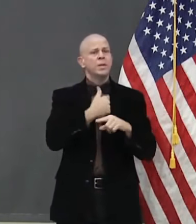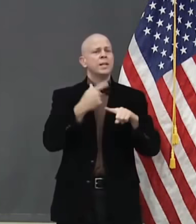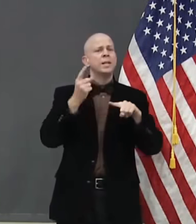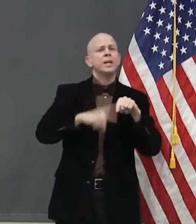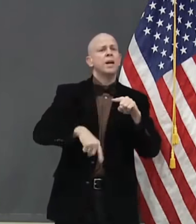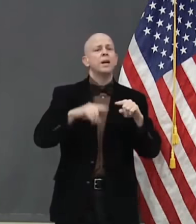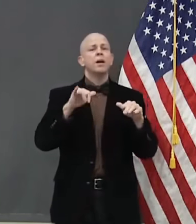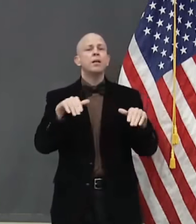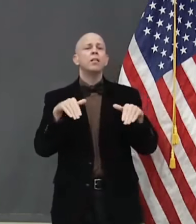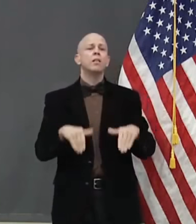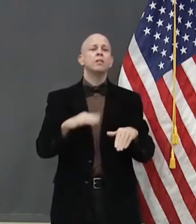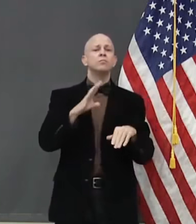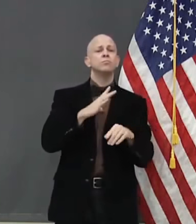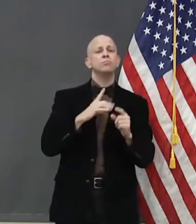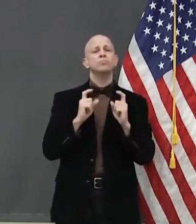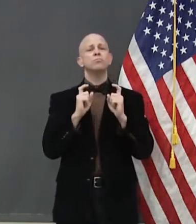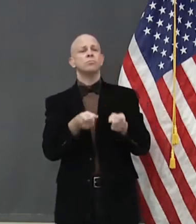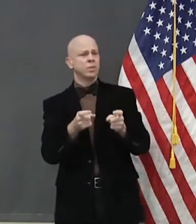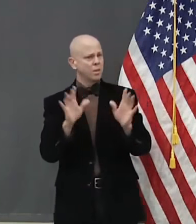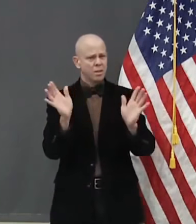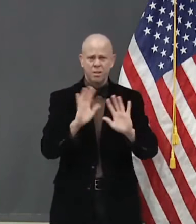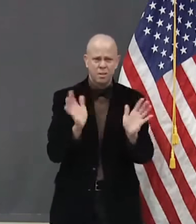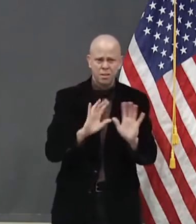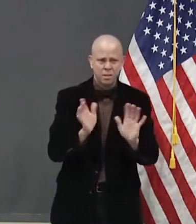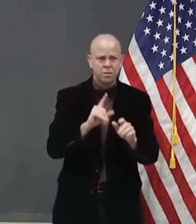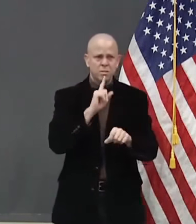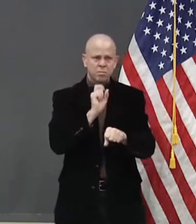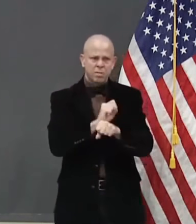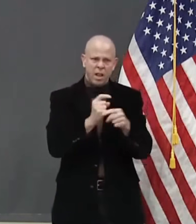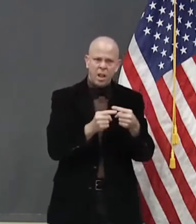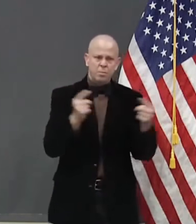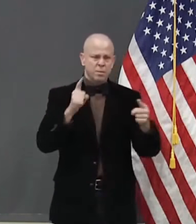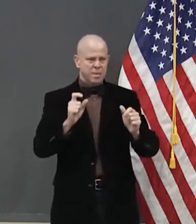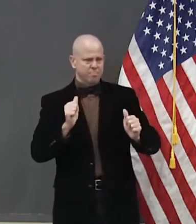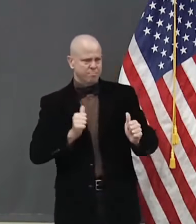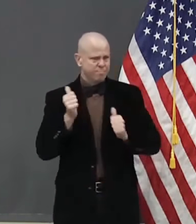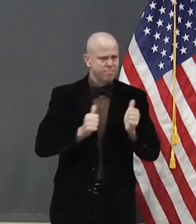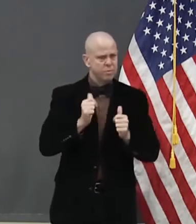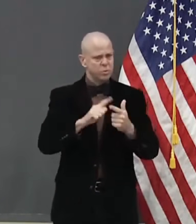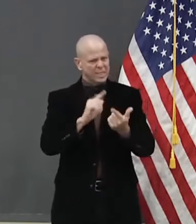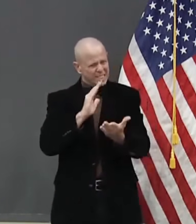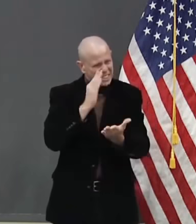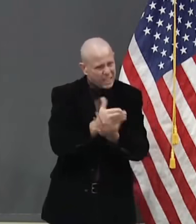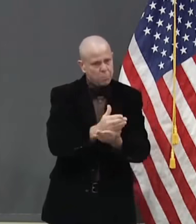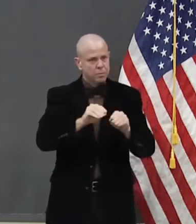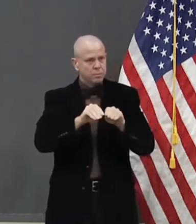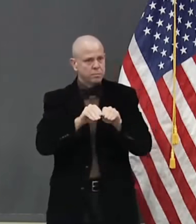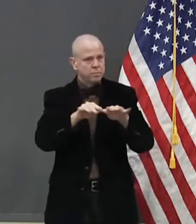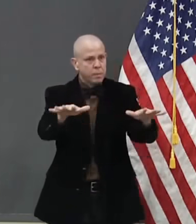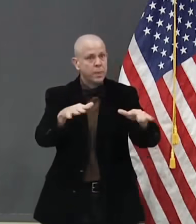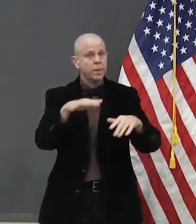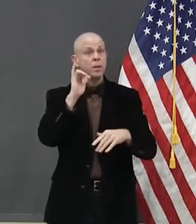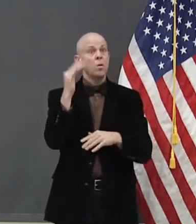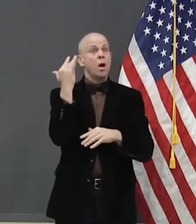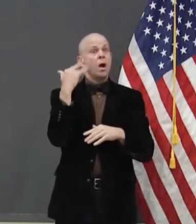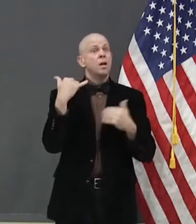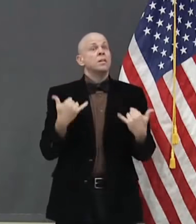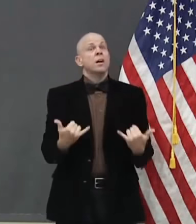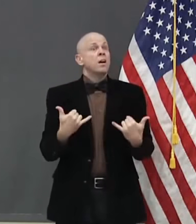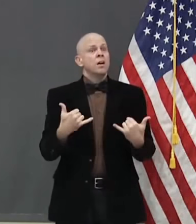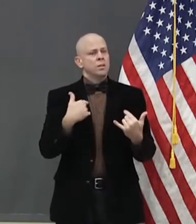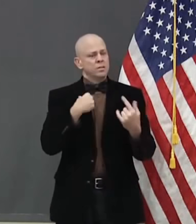In fact, we have to go on the offense to stop the spread. That's why I'm announcing